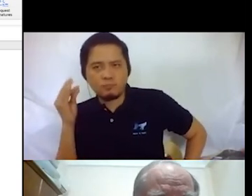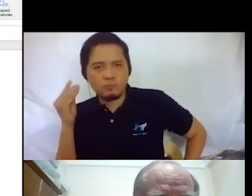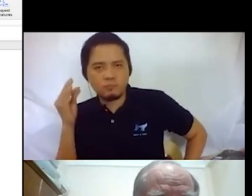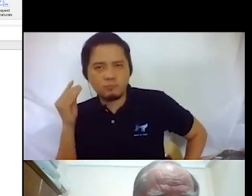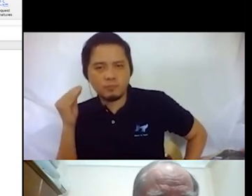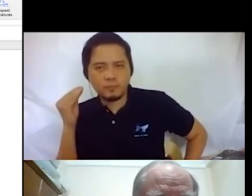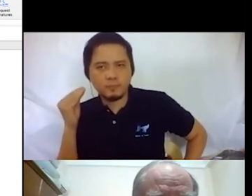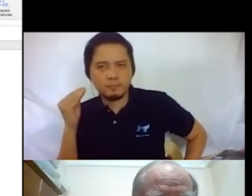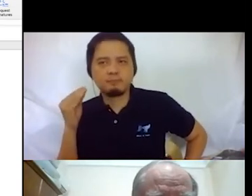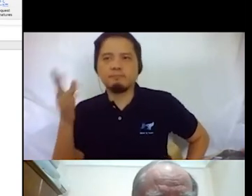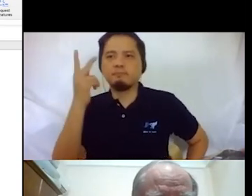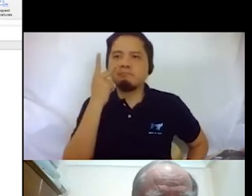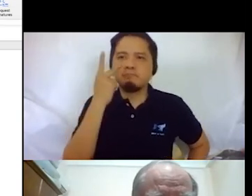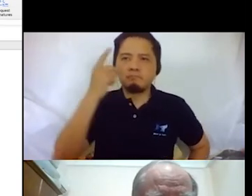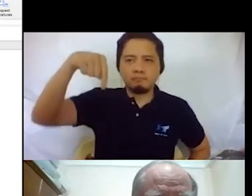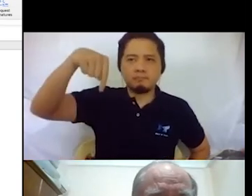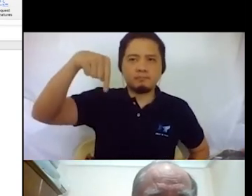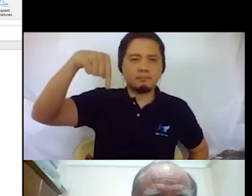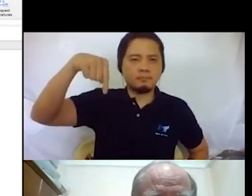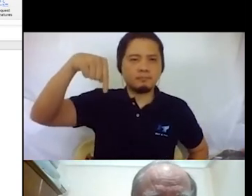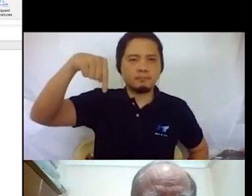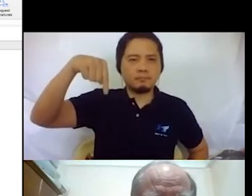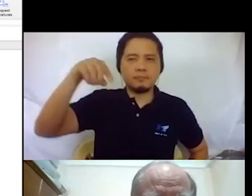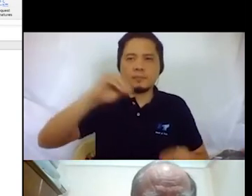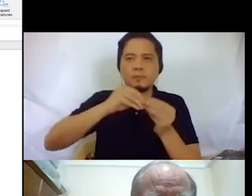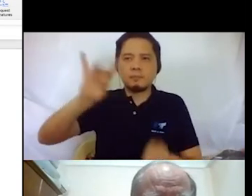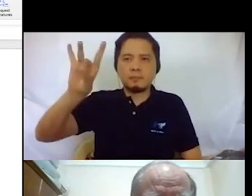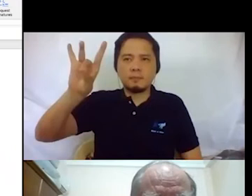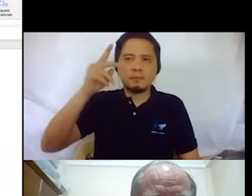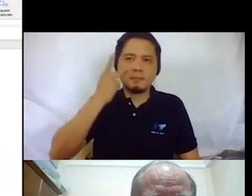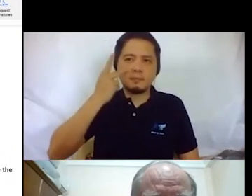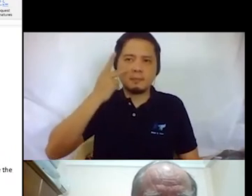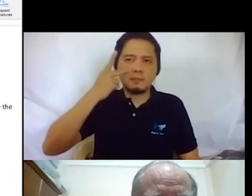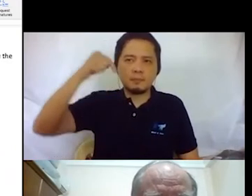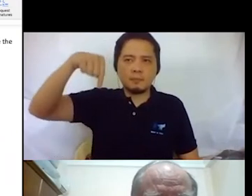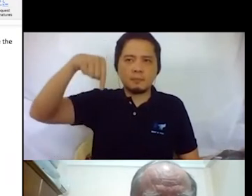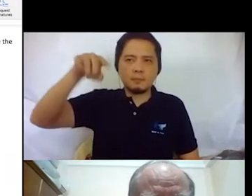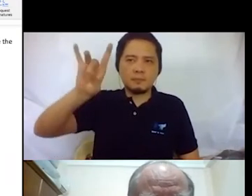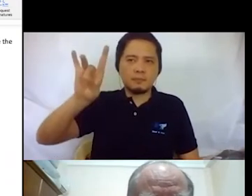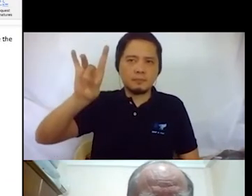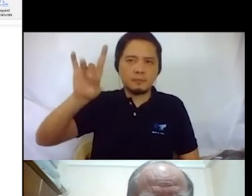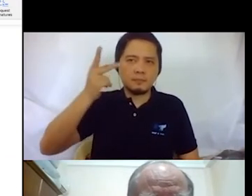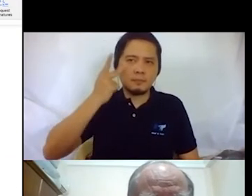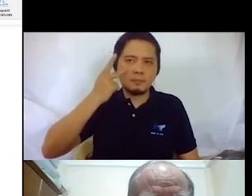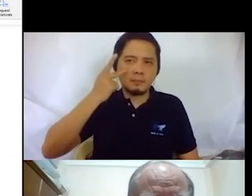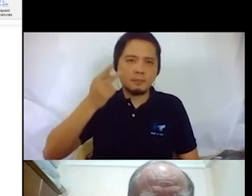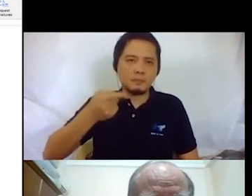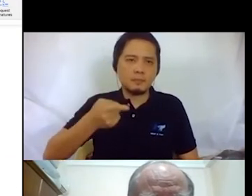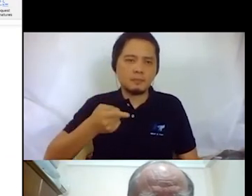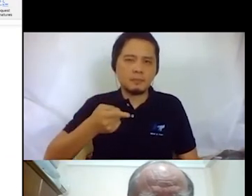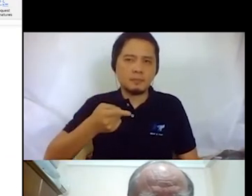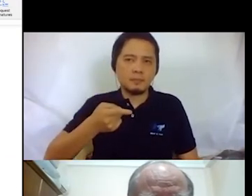Let's go down to 8, the next example down.